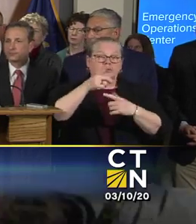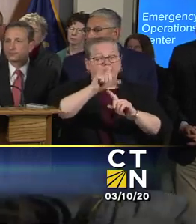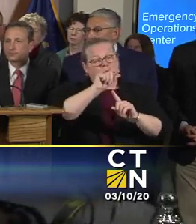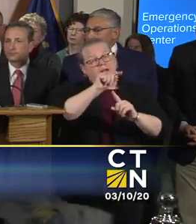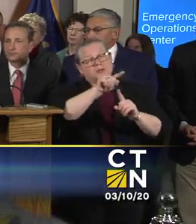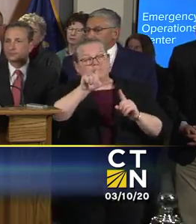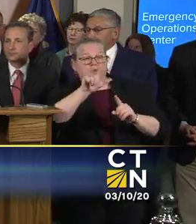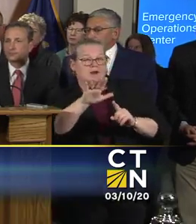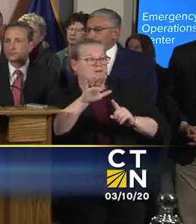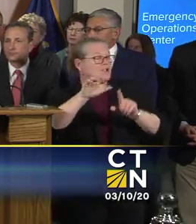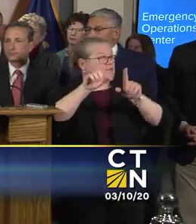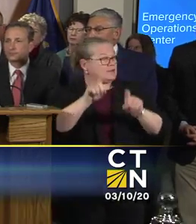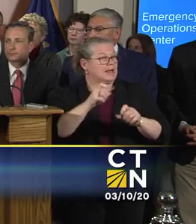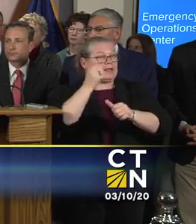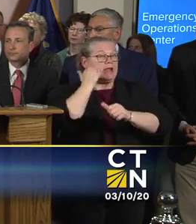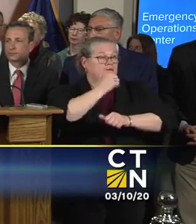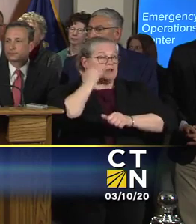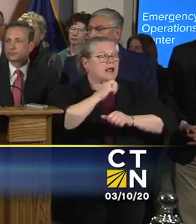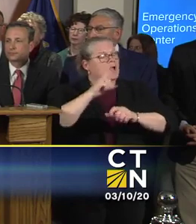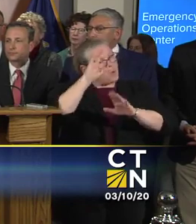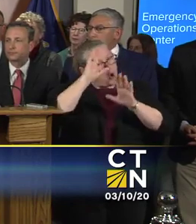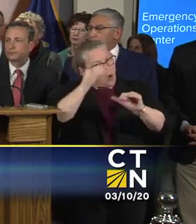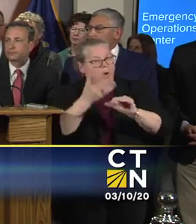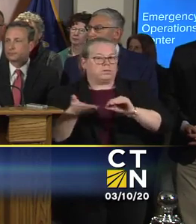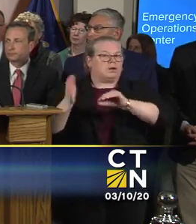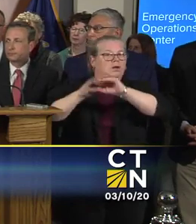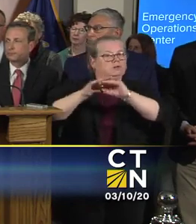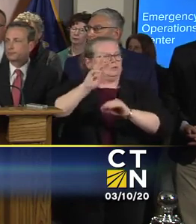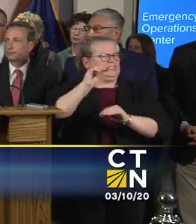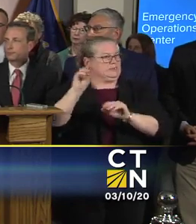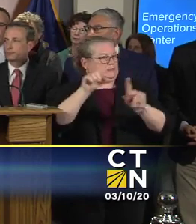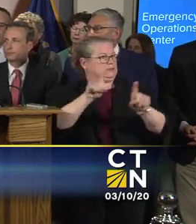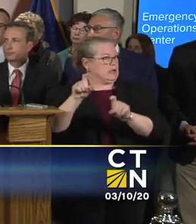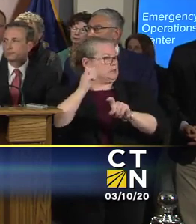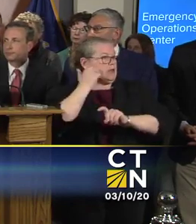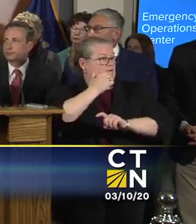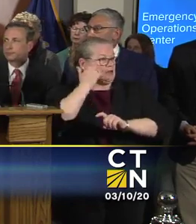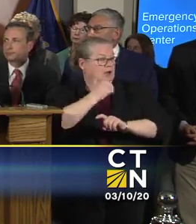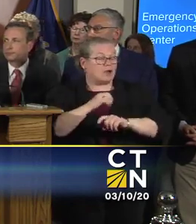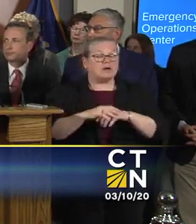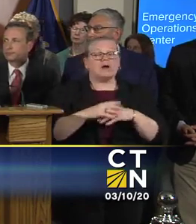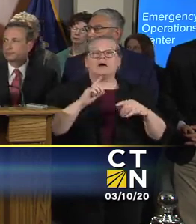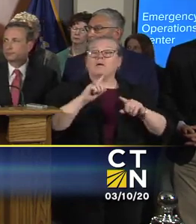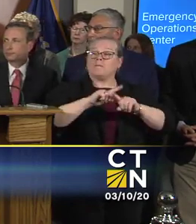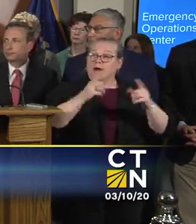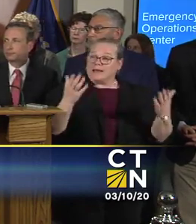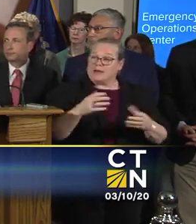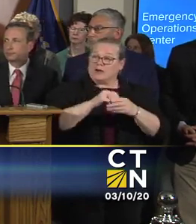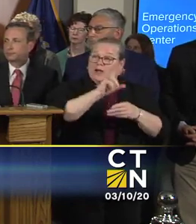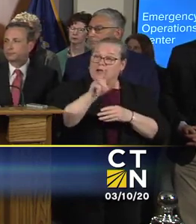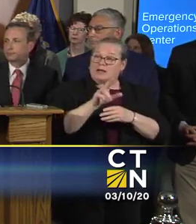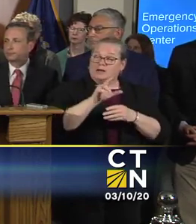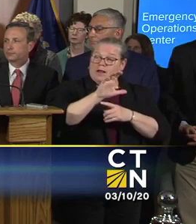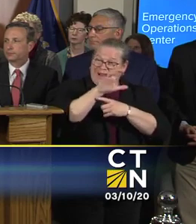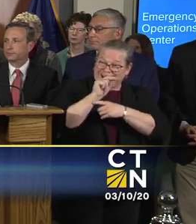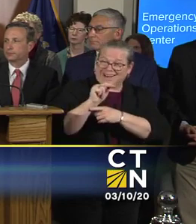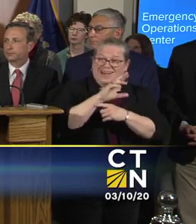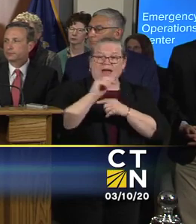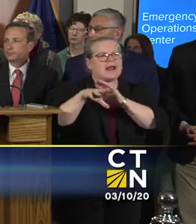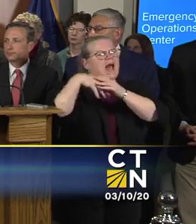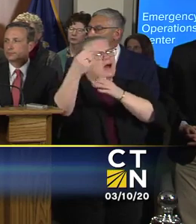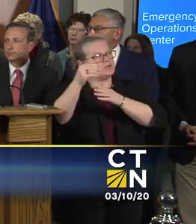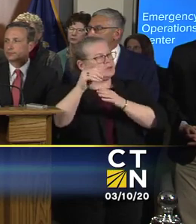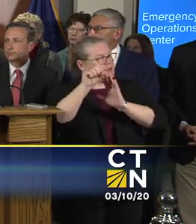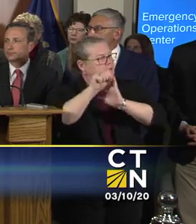have a number of private providers here in the state, as well as outside of the state, who are ready to ramp up our